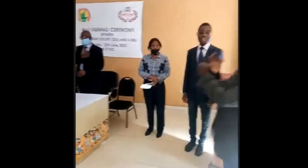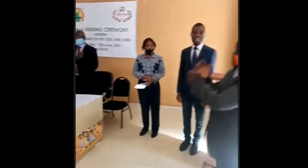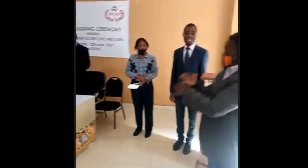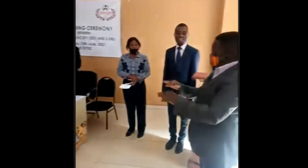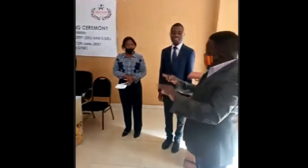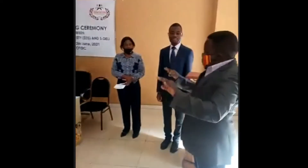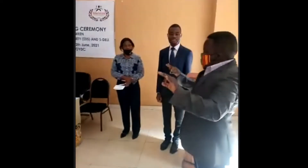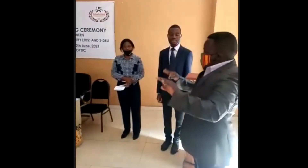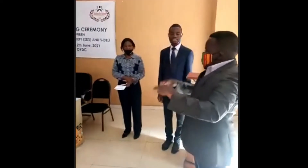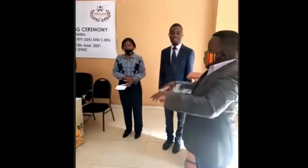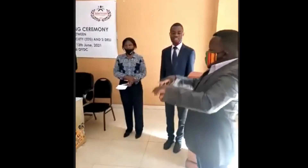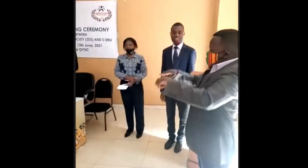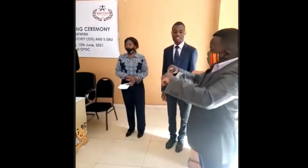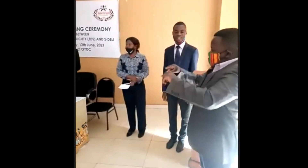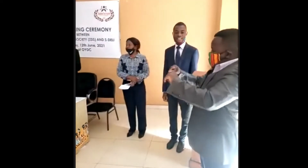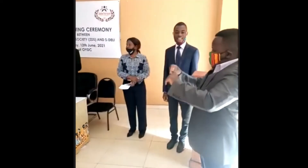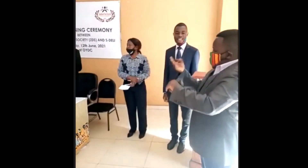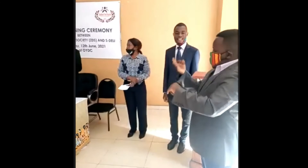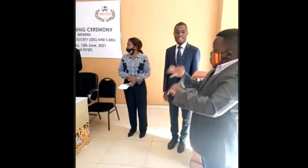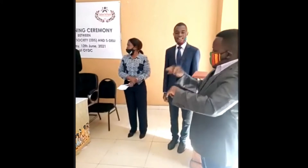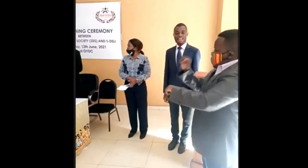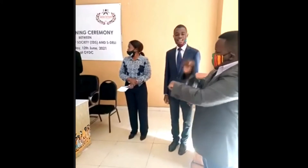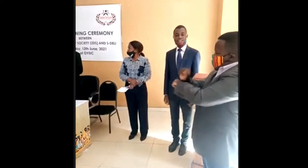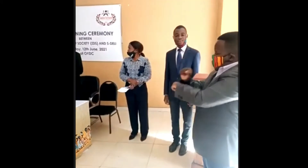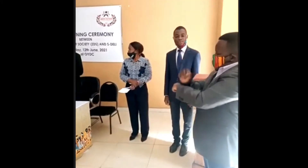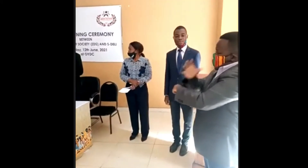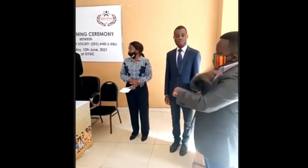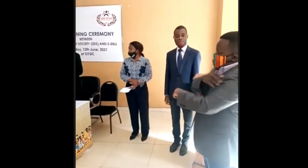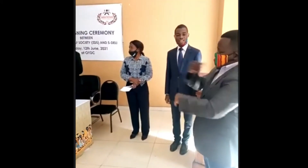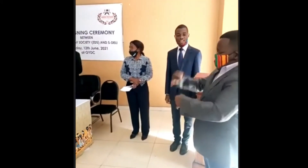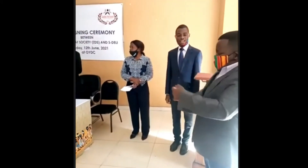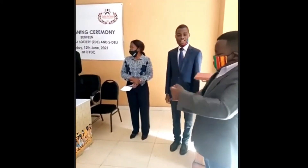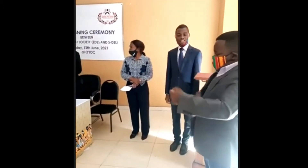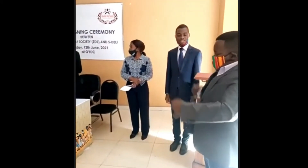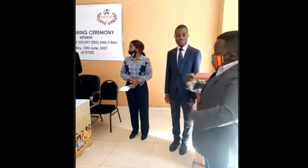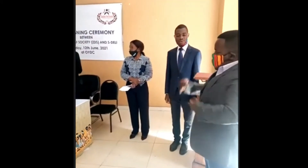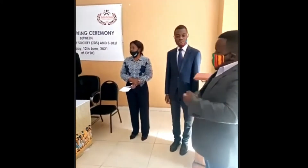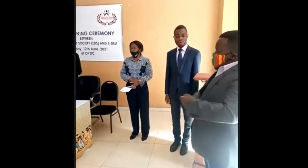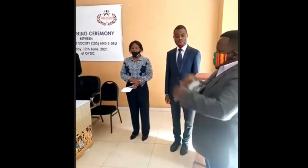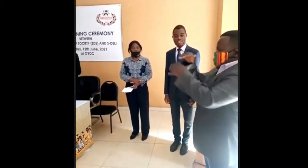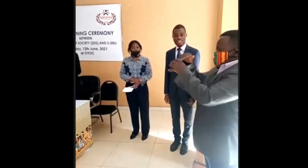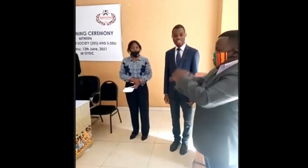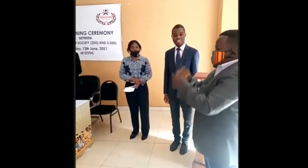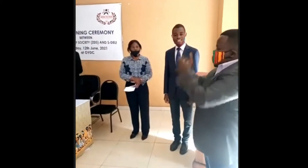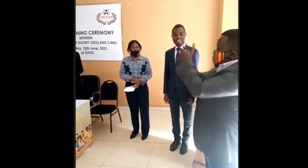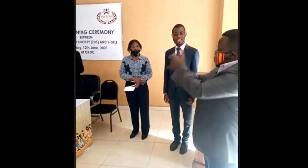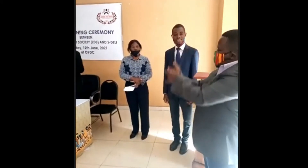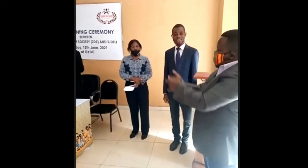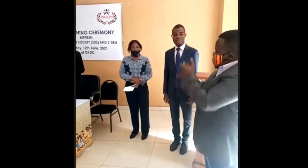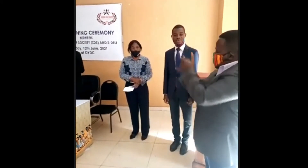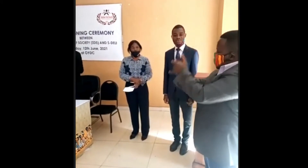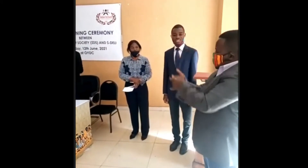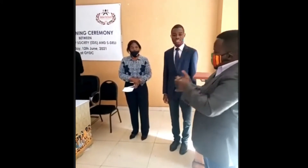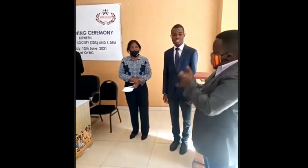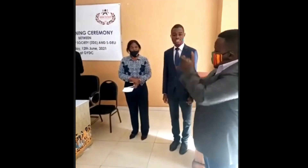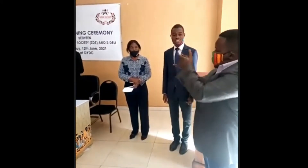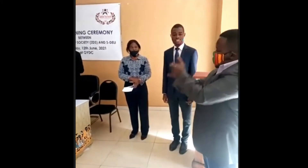proud and free, land of work and joy.